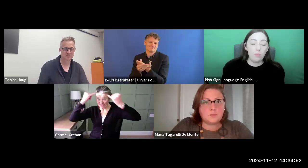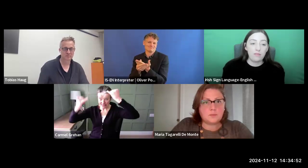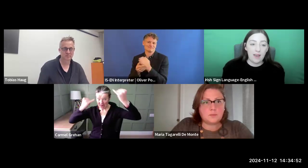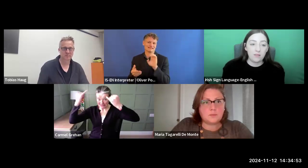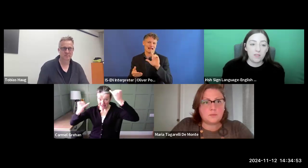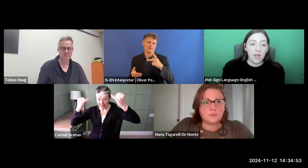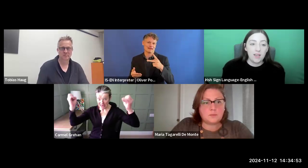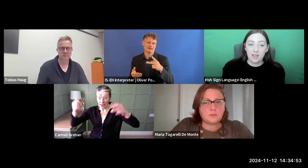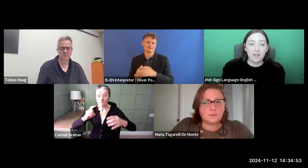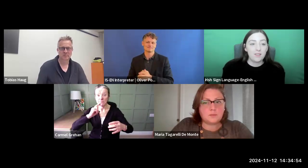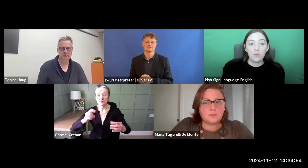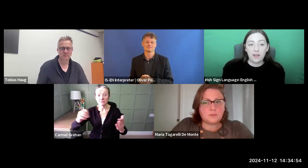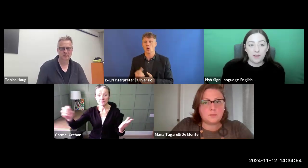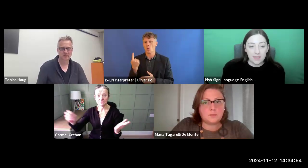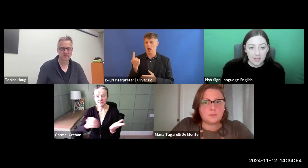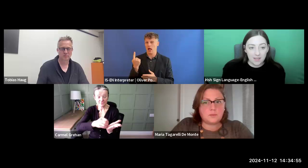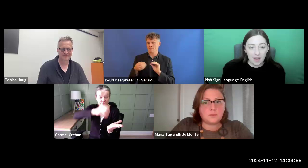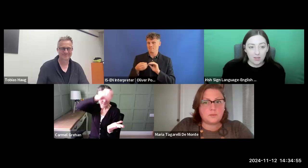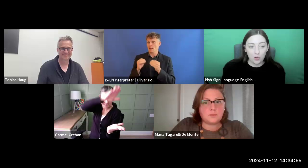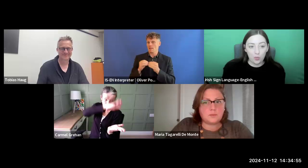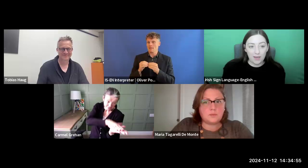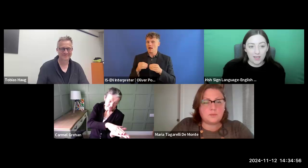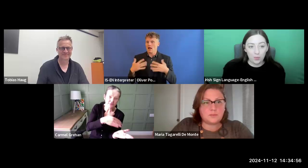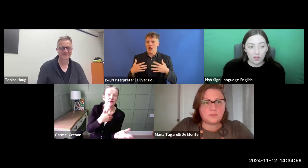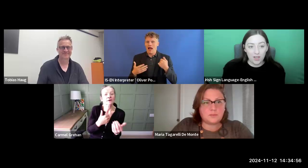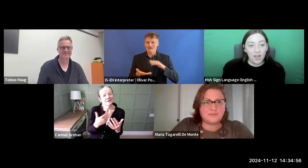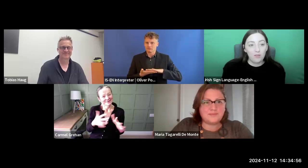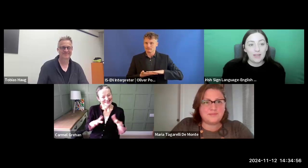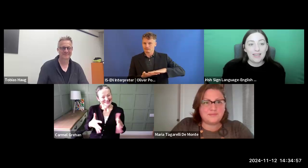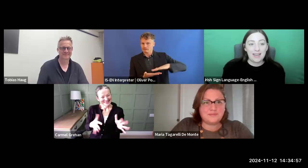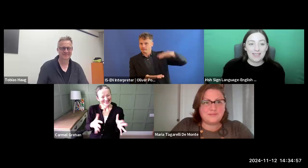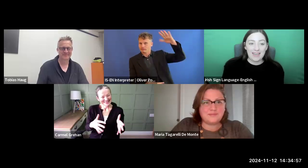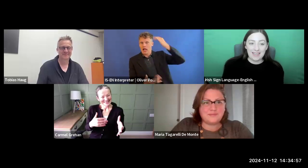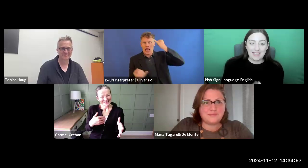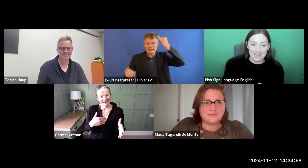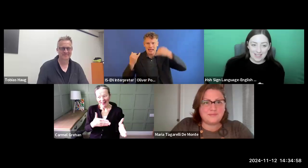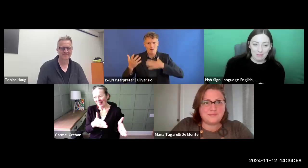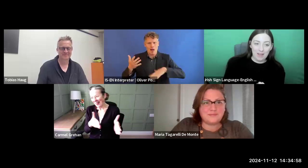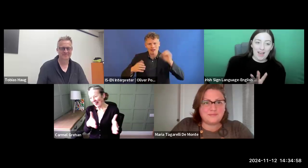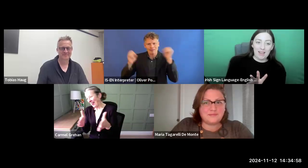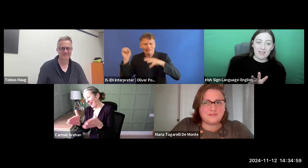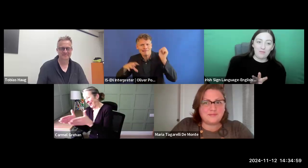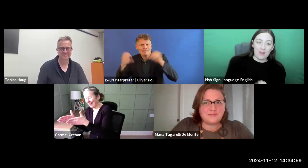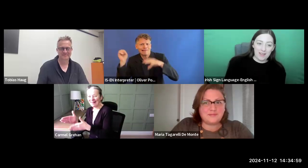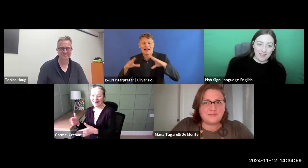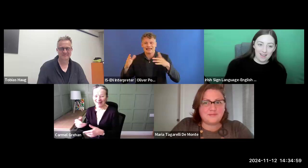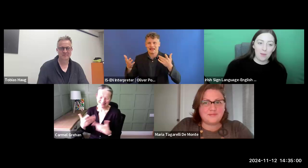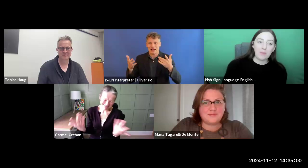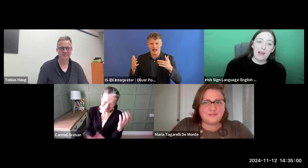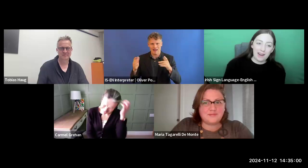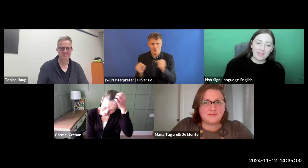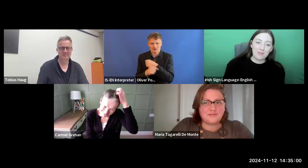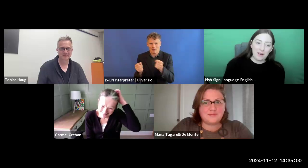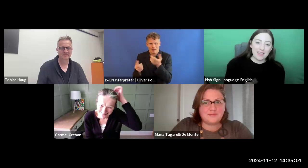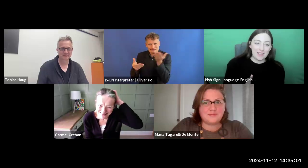one problem I found is that I had so many ideas on how to incorporate it, but really getting it in the system and writing that down